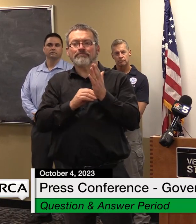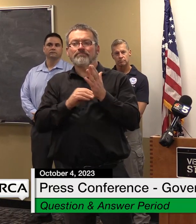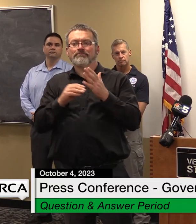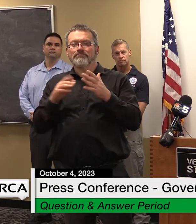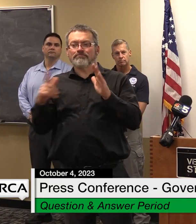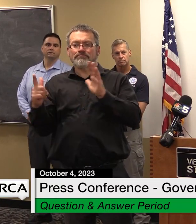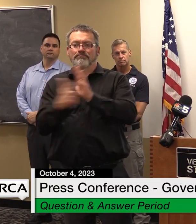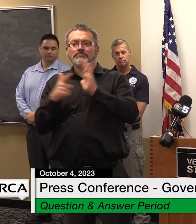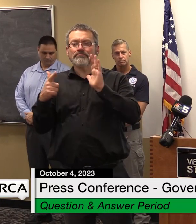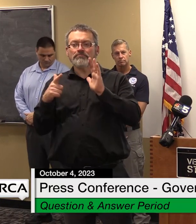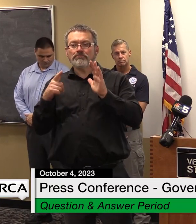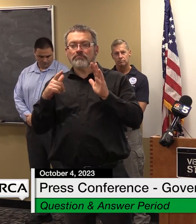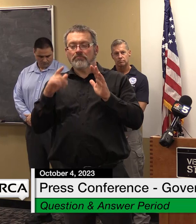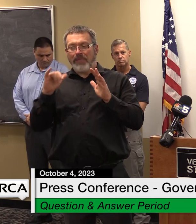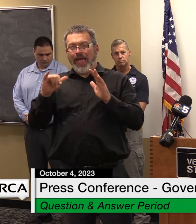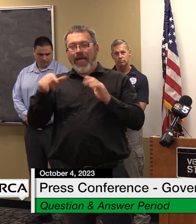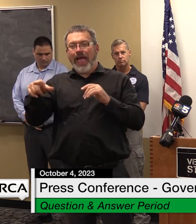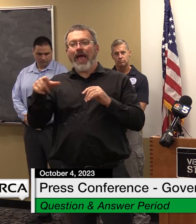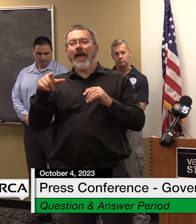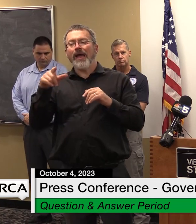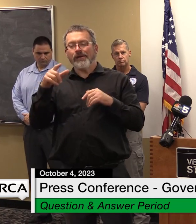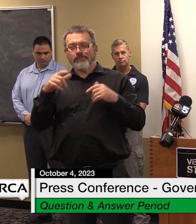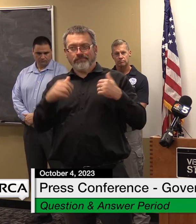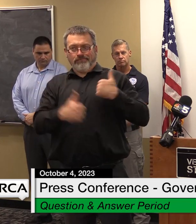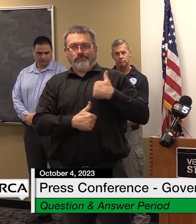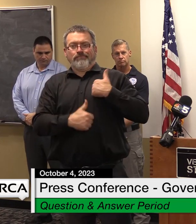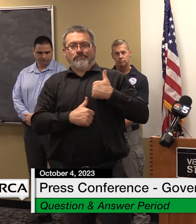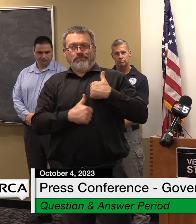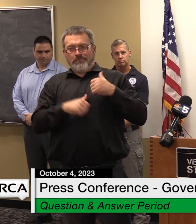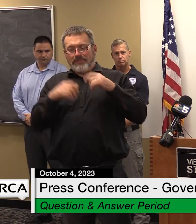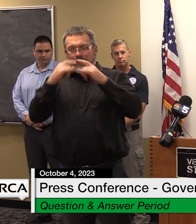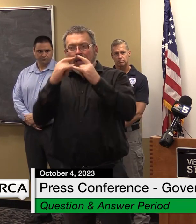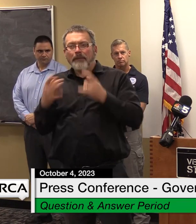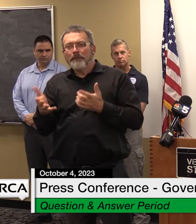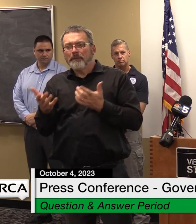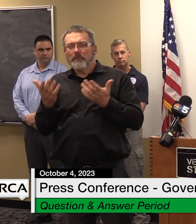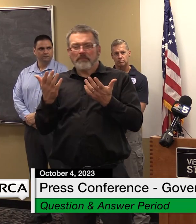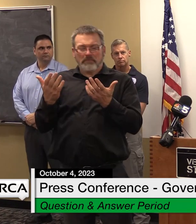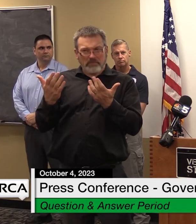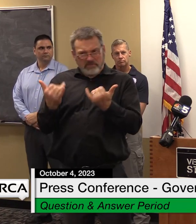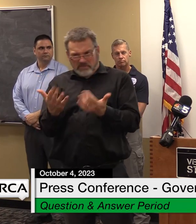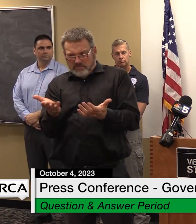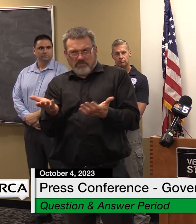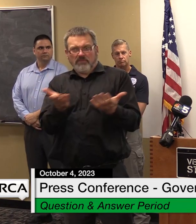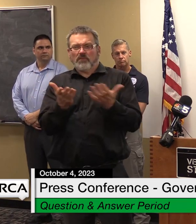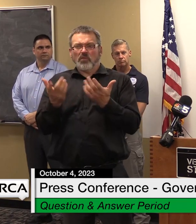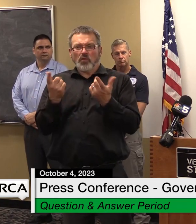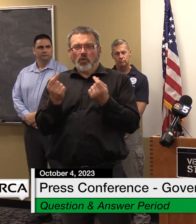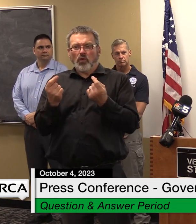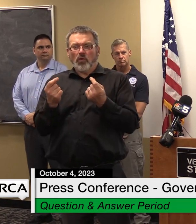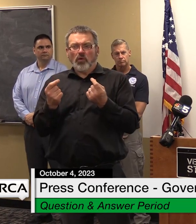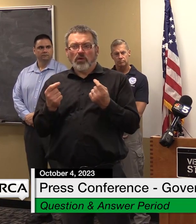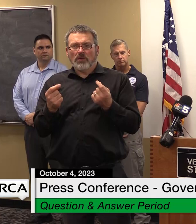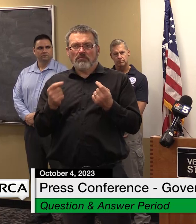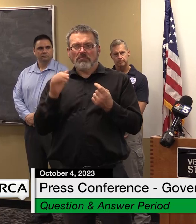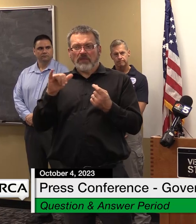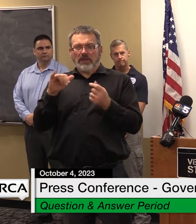camps. How do you see that playing into the picture of where we stand with Mr. Bonnier? Yeah,